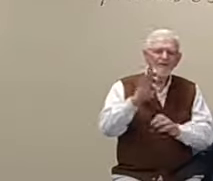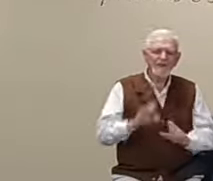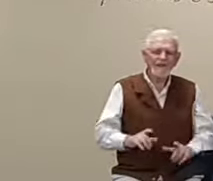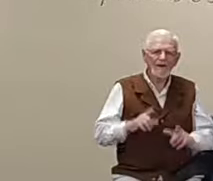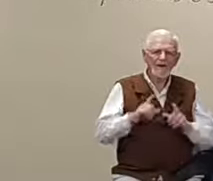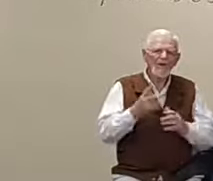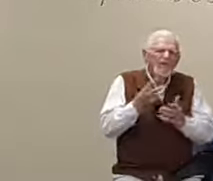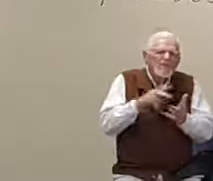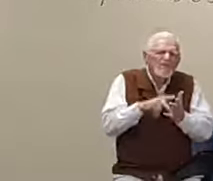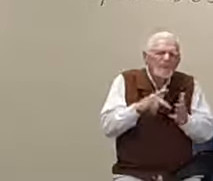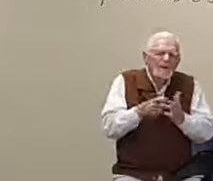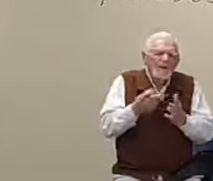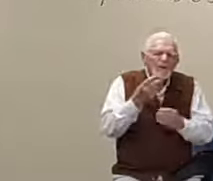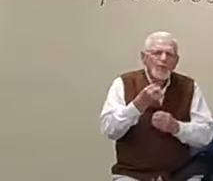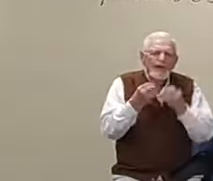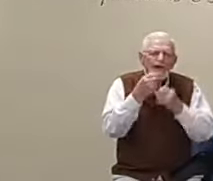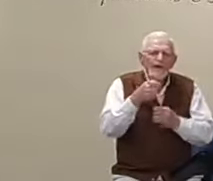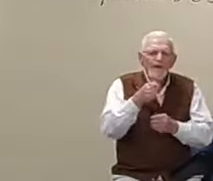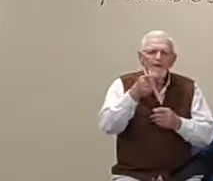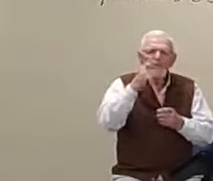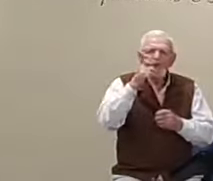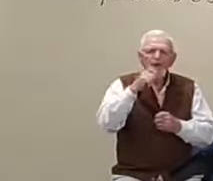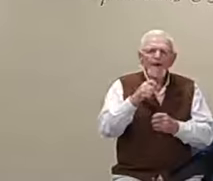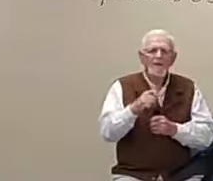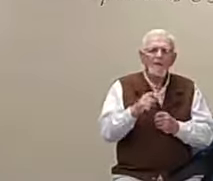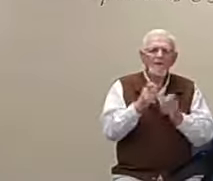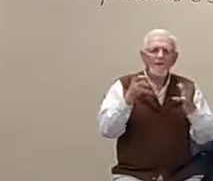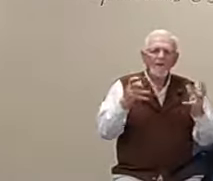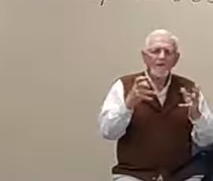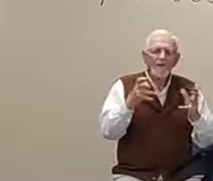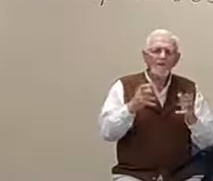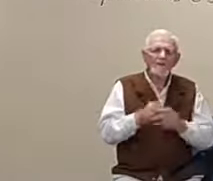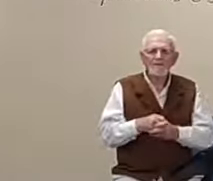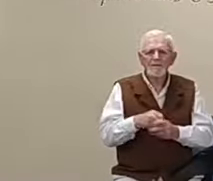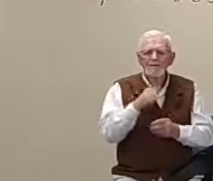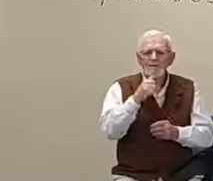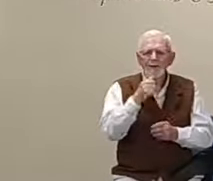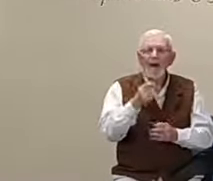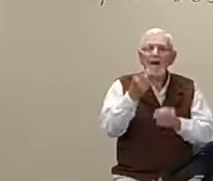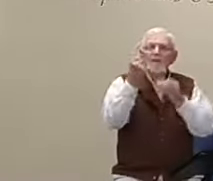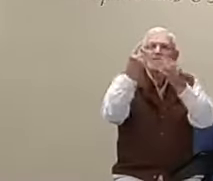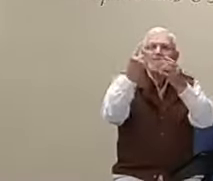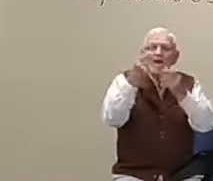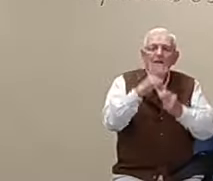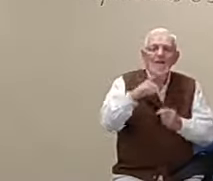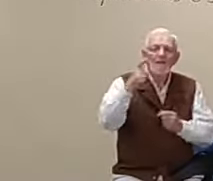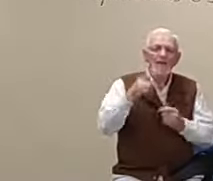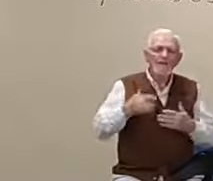does this mean to eat and drink unworthily, to not discerning the Lord's body?